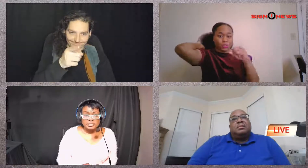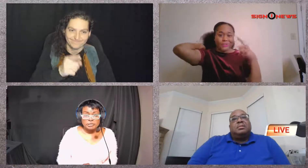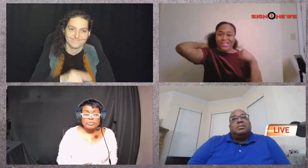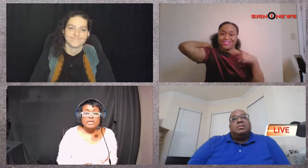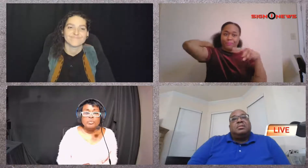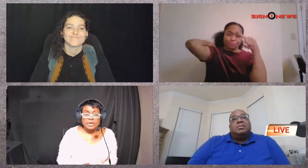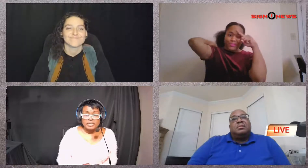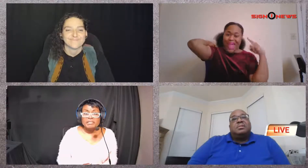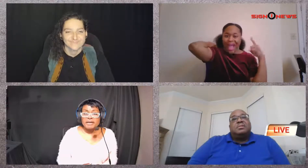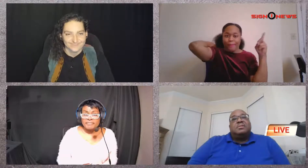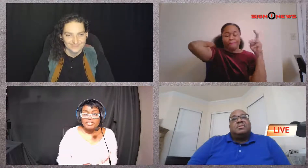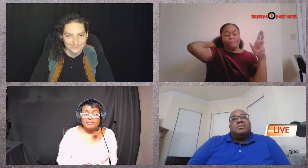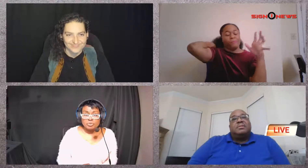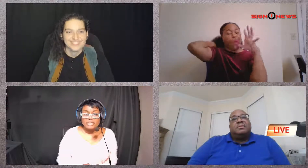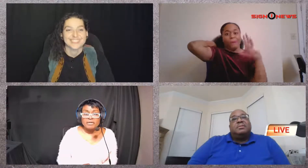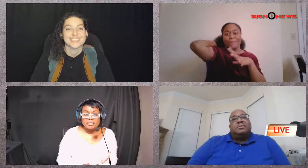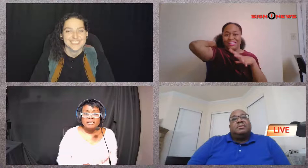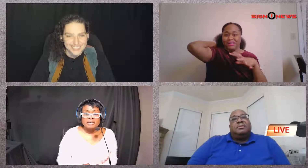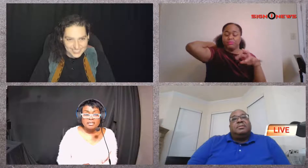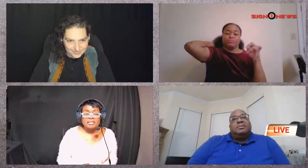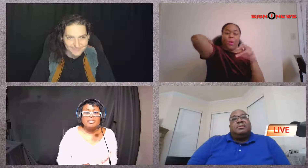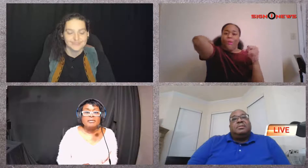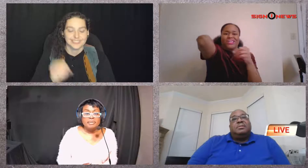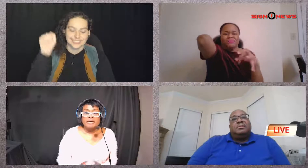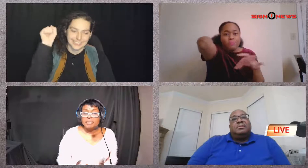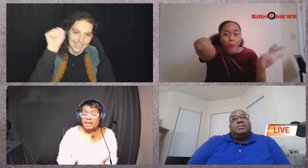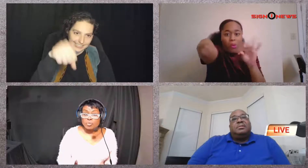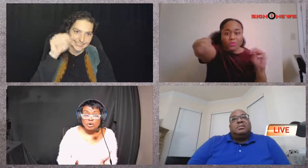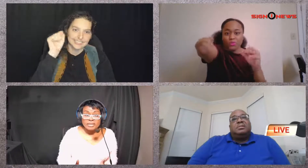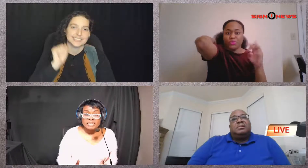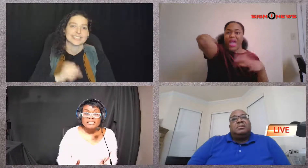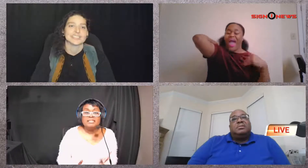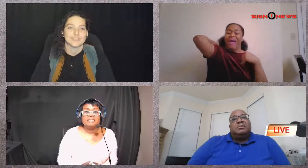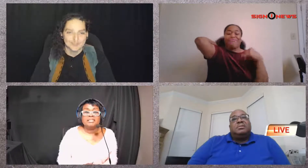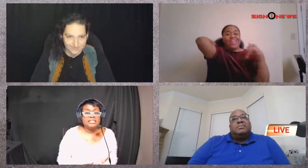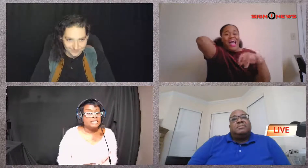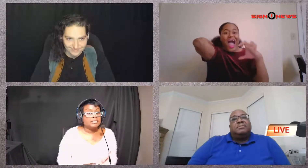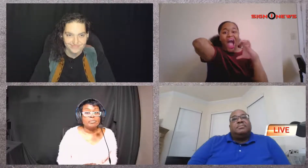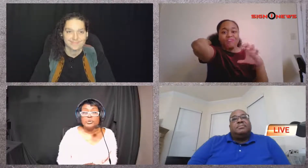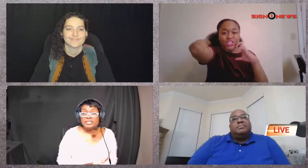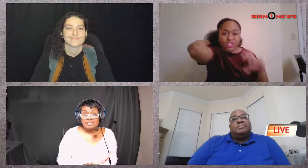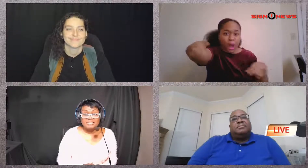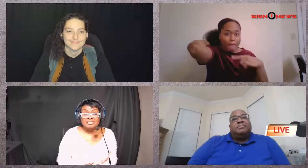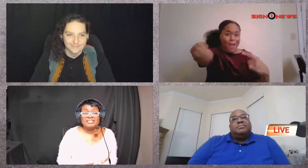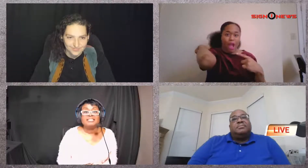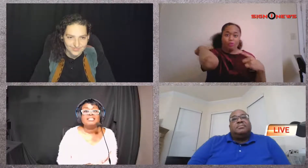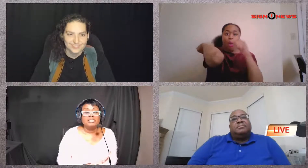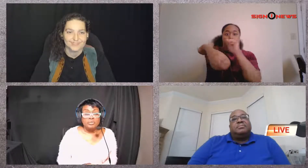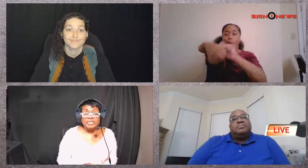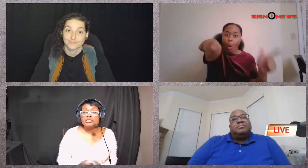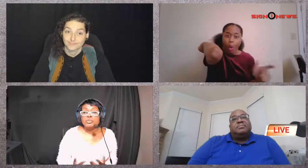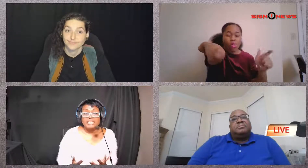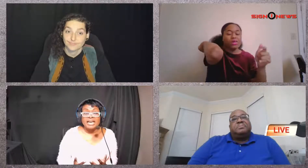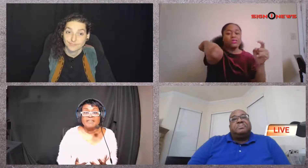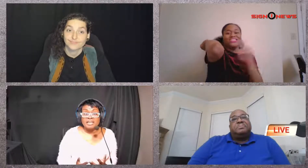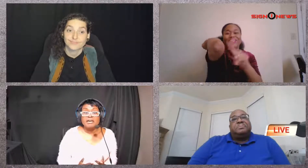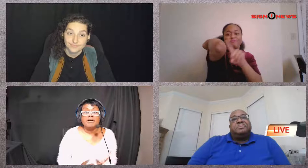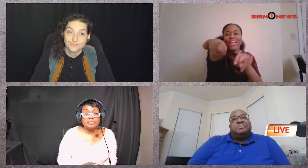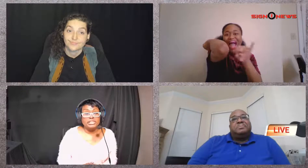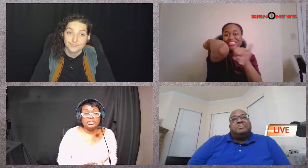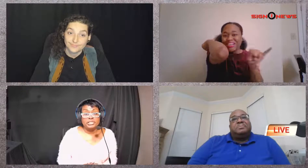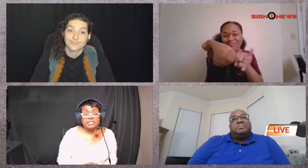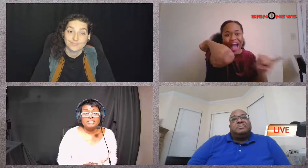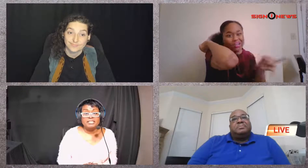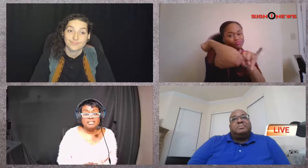I wanted to spread awareness about that as well. Being a Black woman, that's important. So we could have